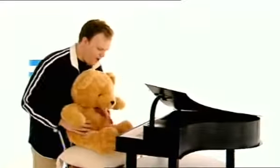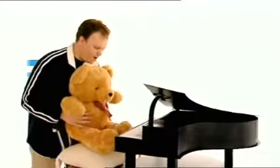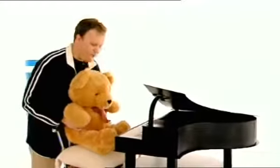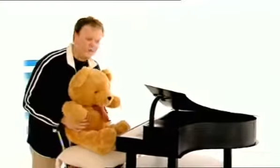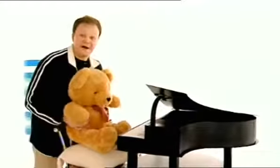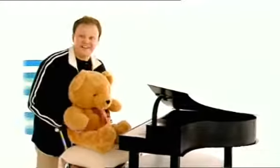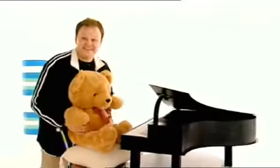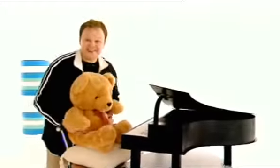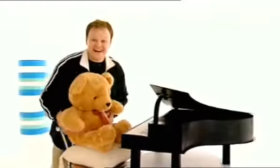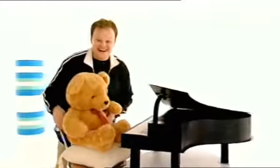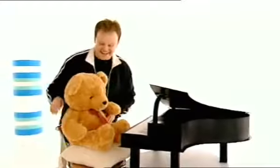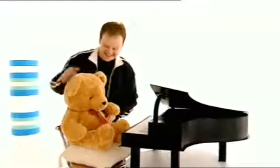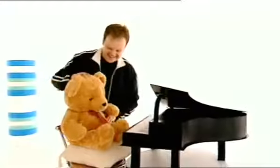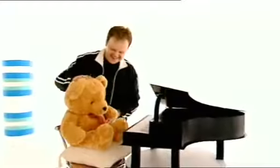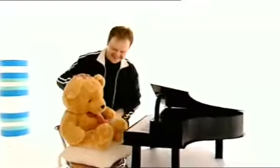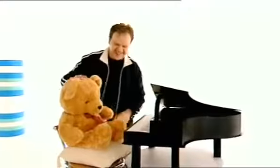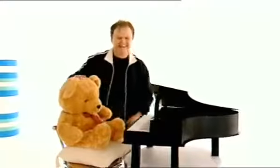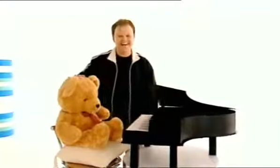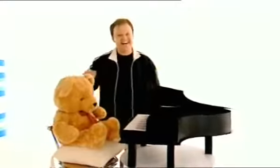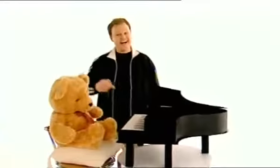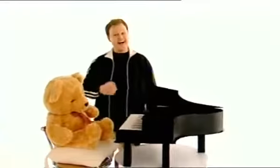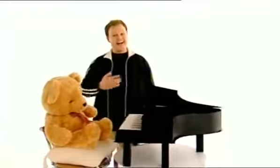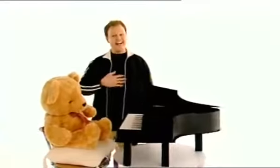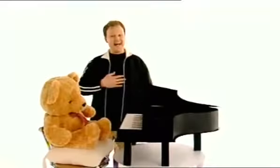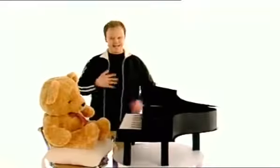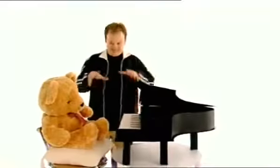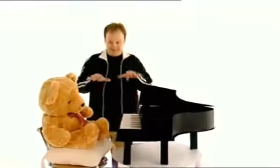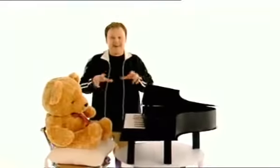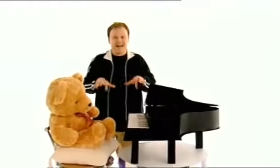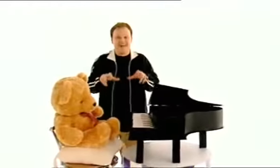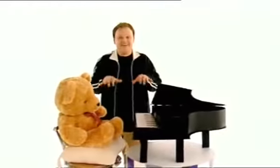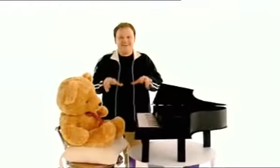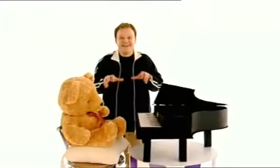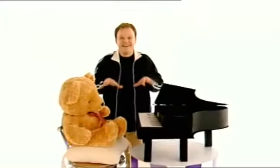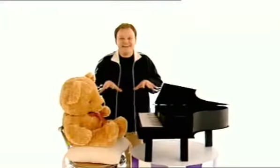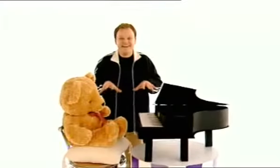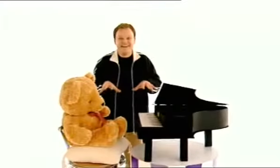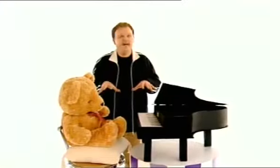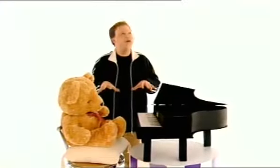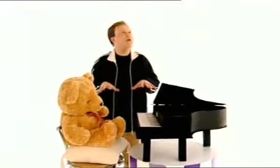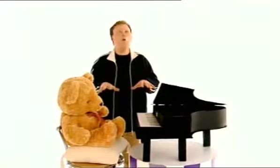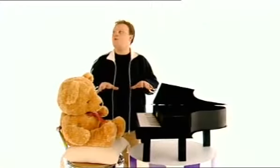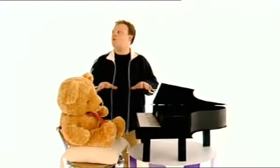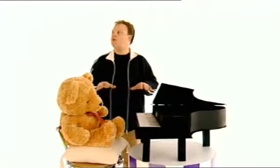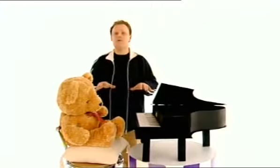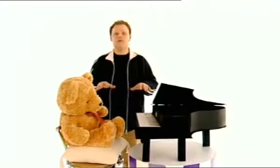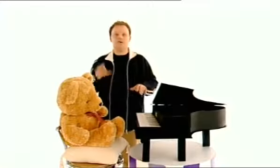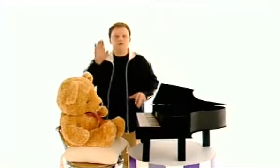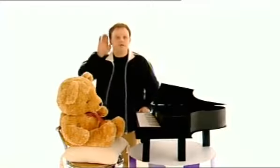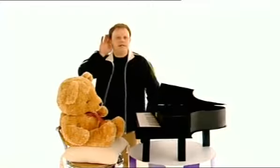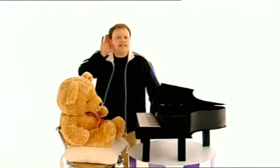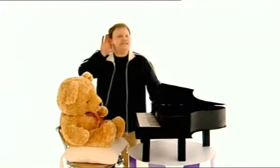Oh, well done. I like the piano. Oh,